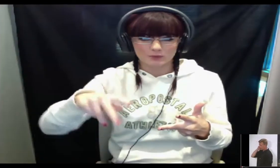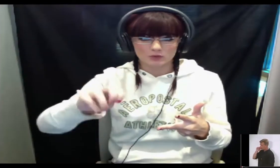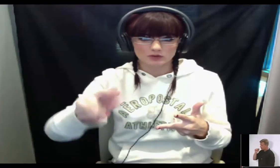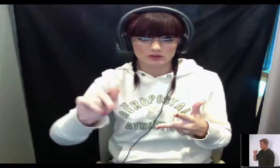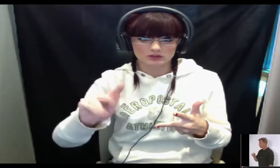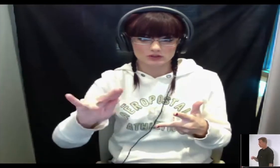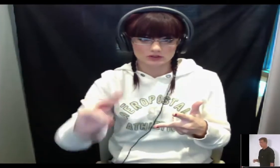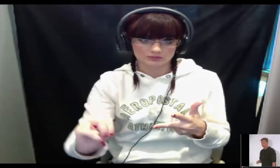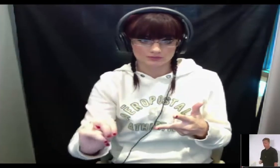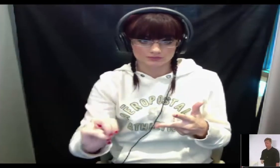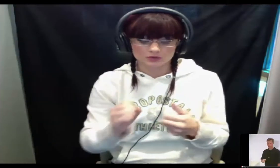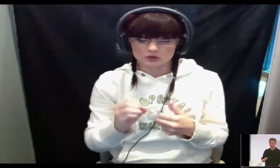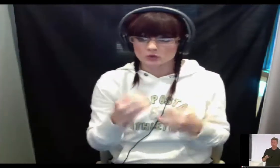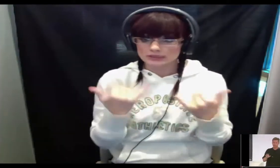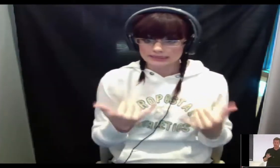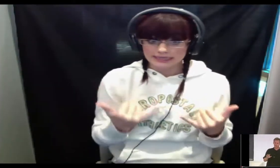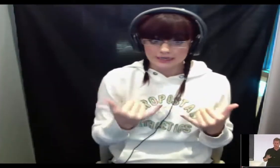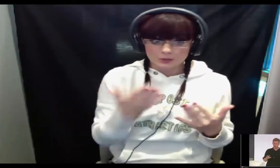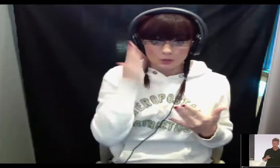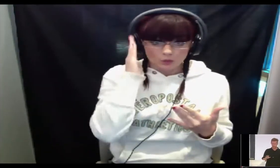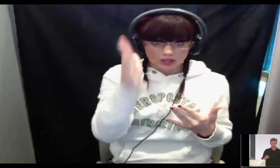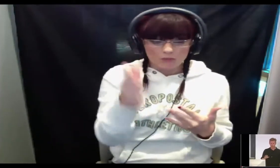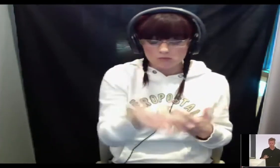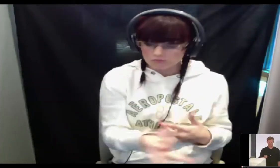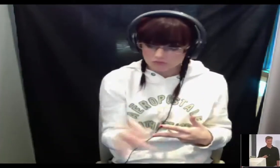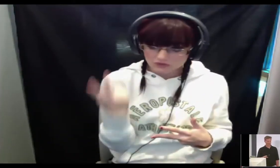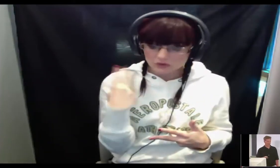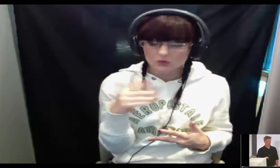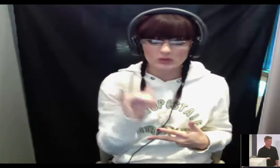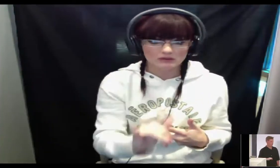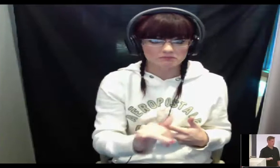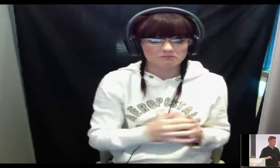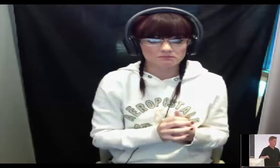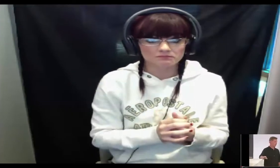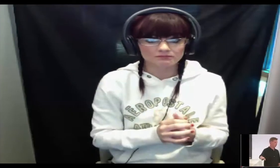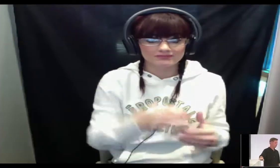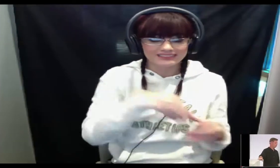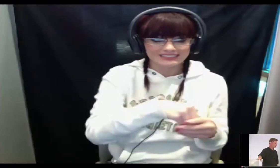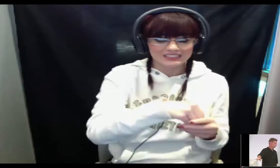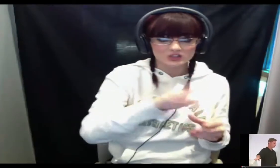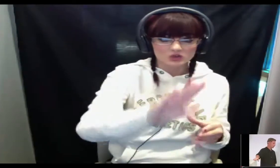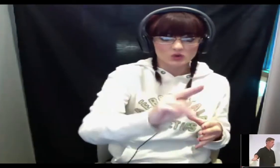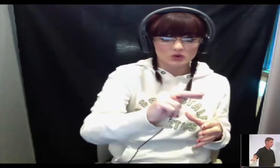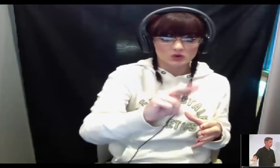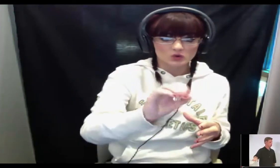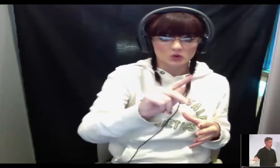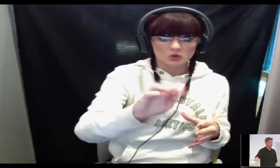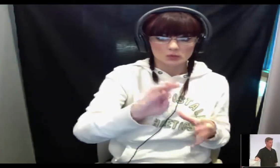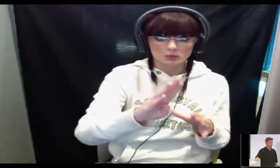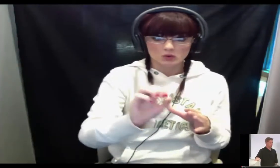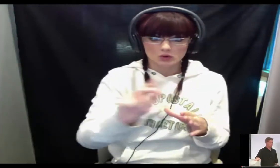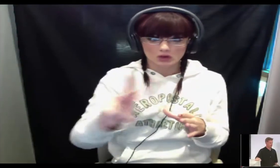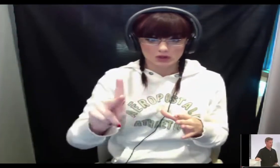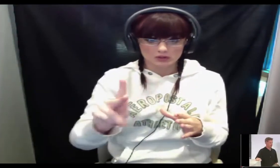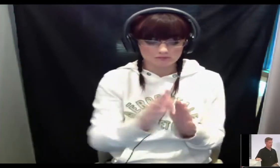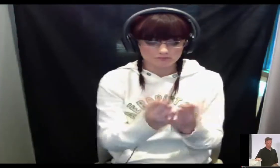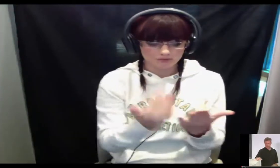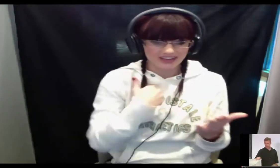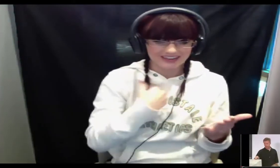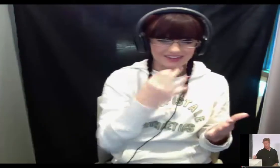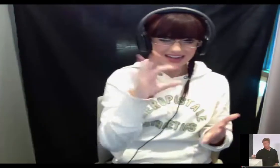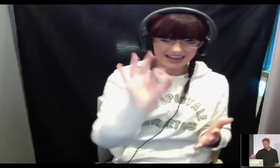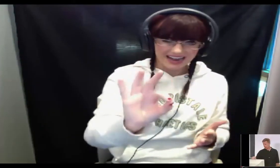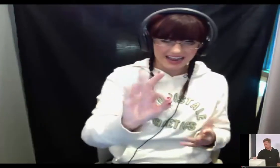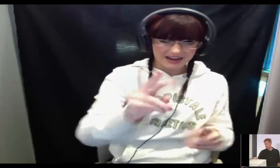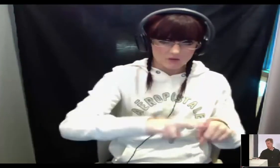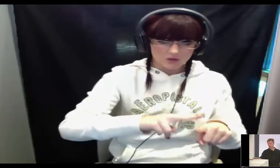thing you need to do is in your notebooks, I've got, I believe, 9 vocabulary words that we need to make sure that we know for sure and get those in. So